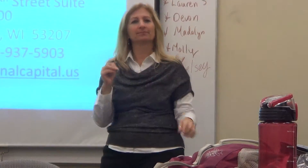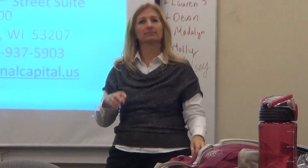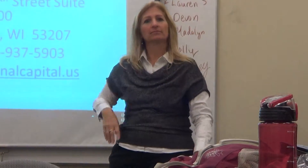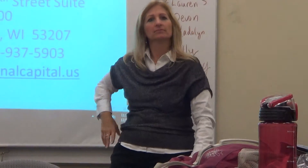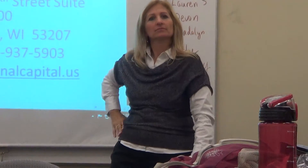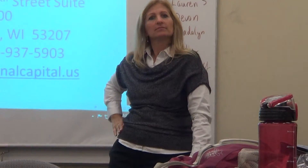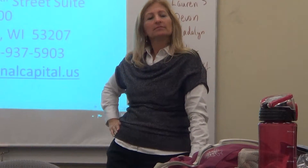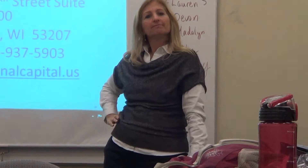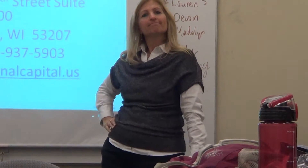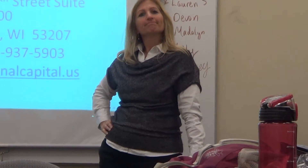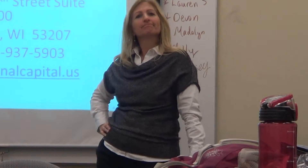Questions now?